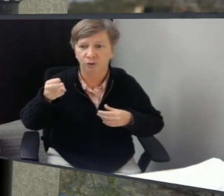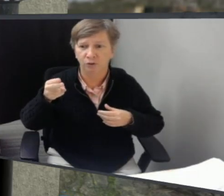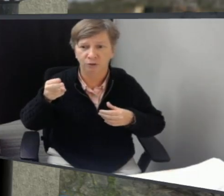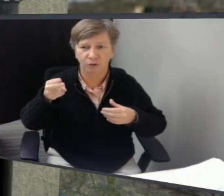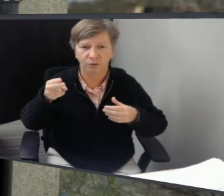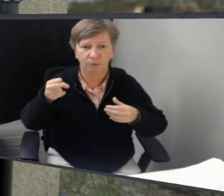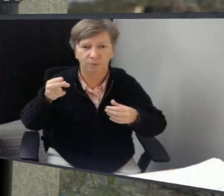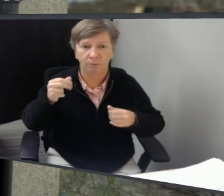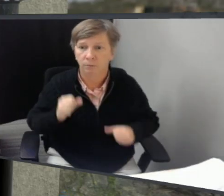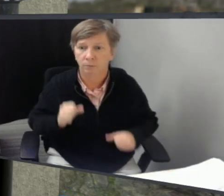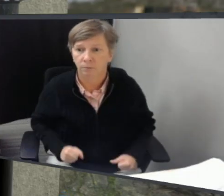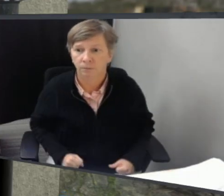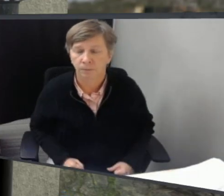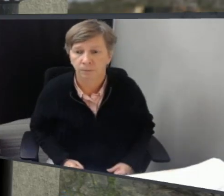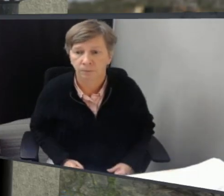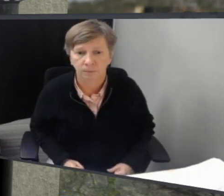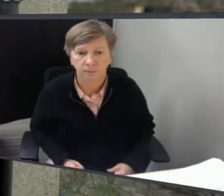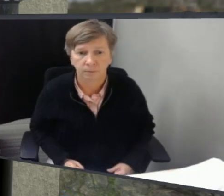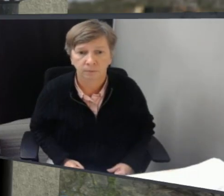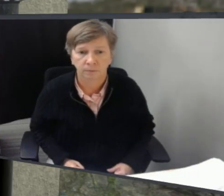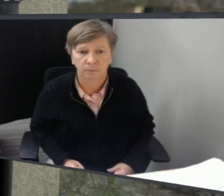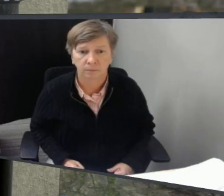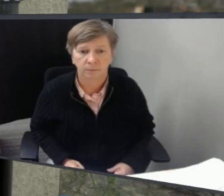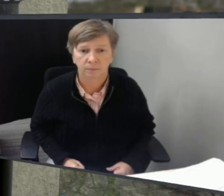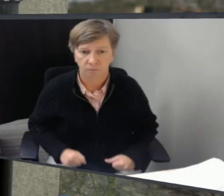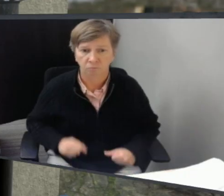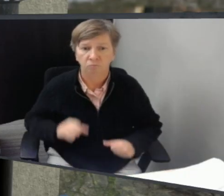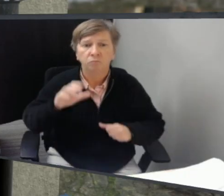It looks a little bit cartoonish.